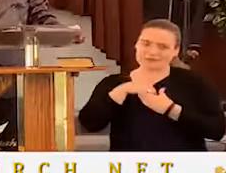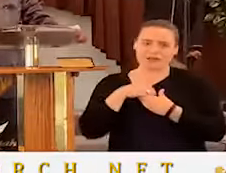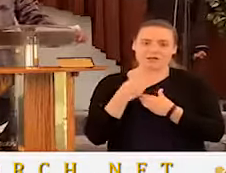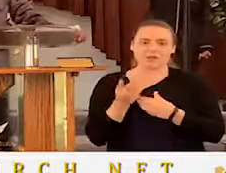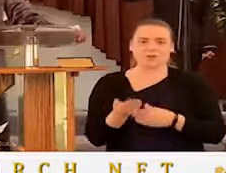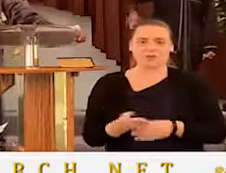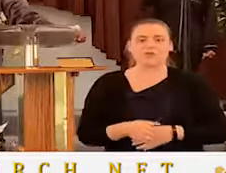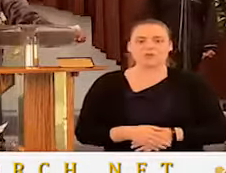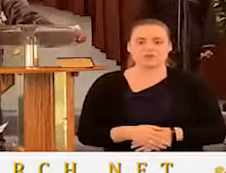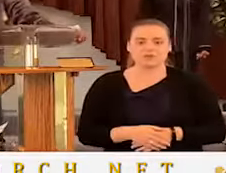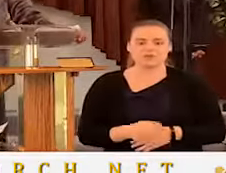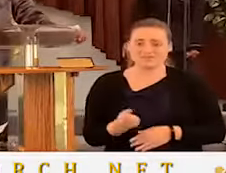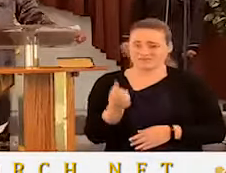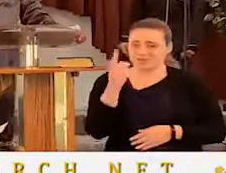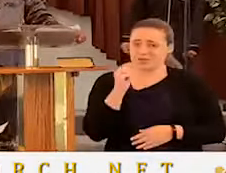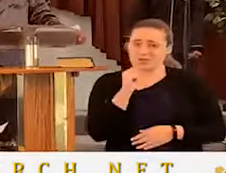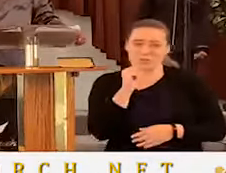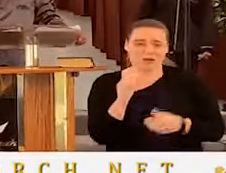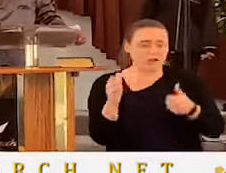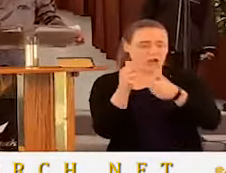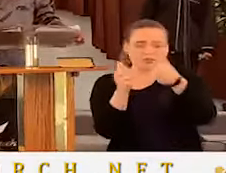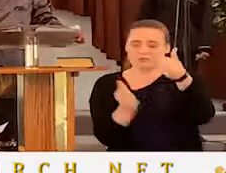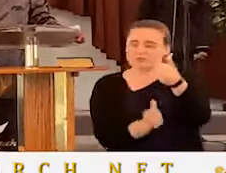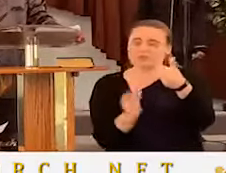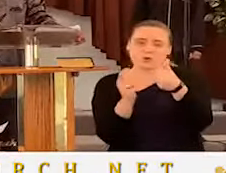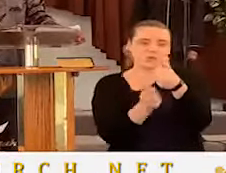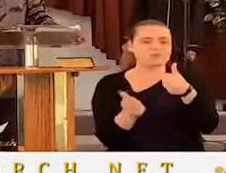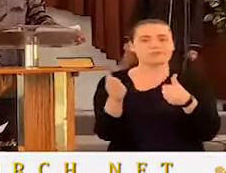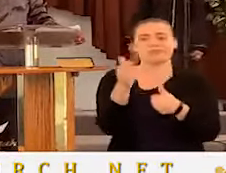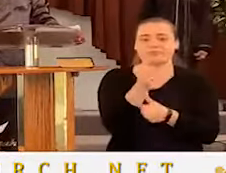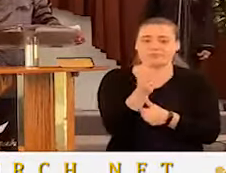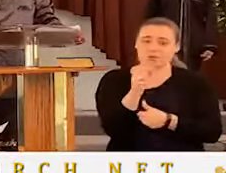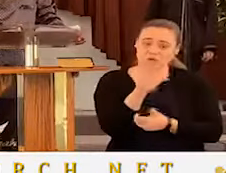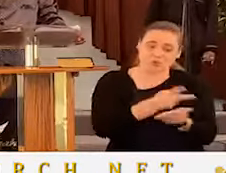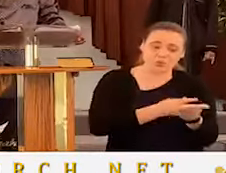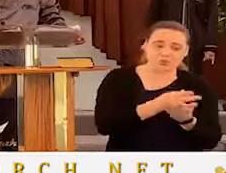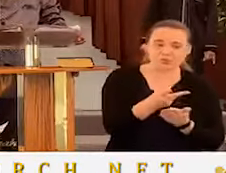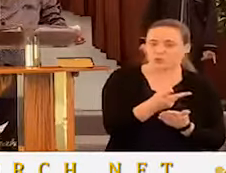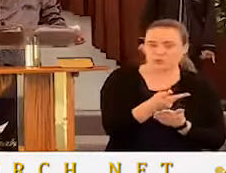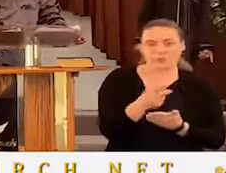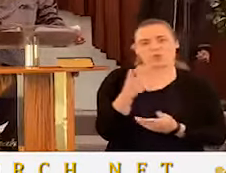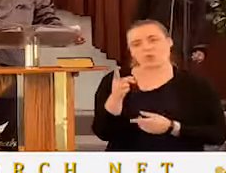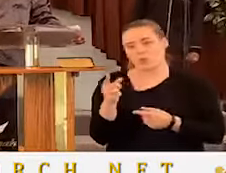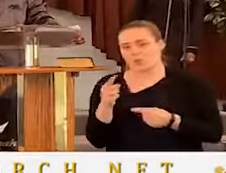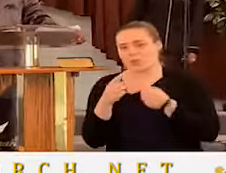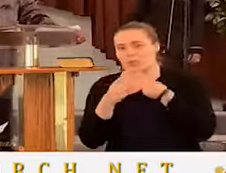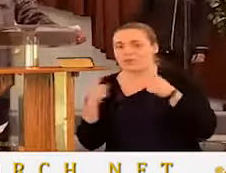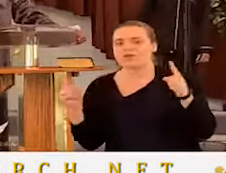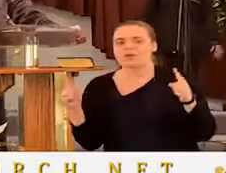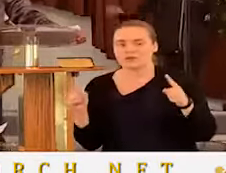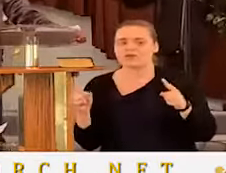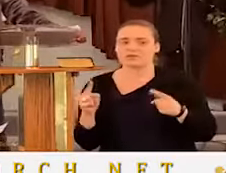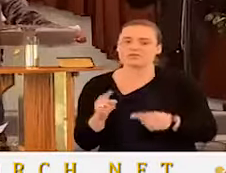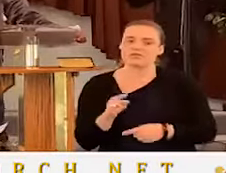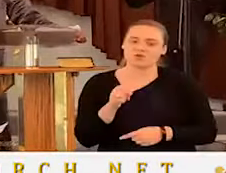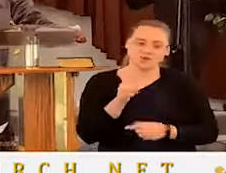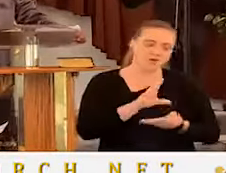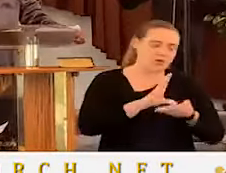beneath, you are above. You are not losing, you're winning. You're not down, but you're